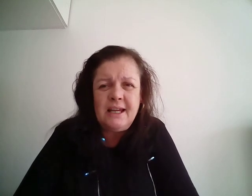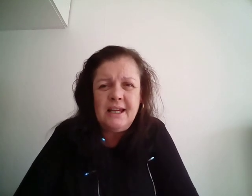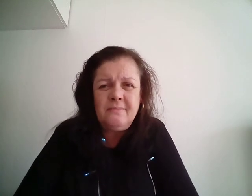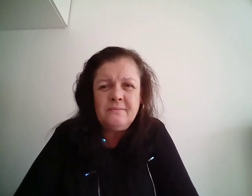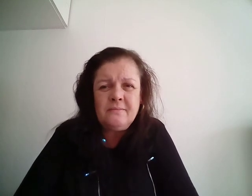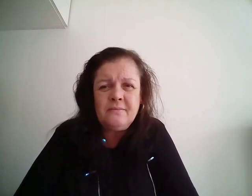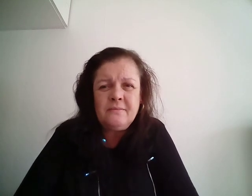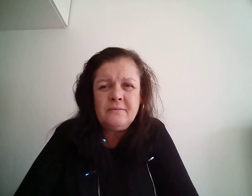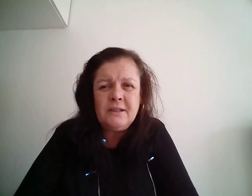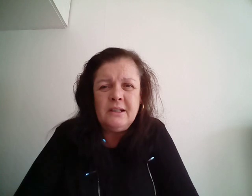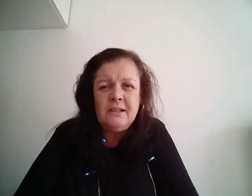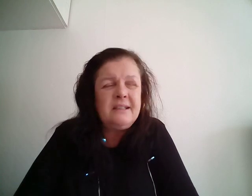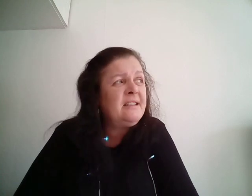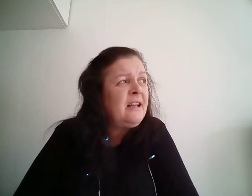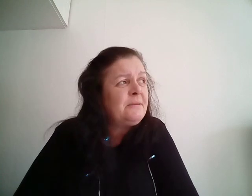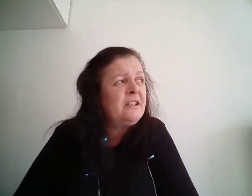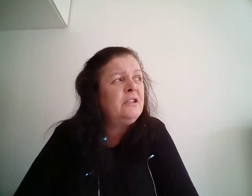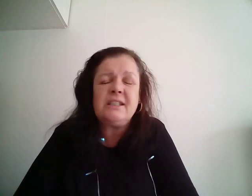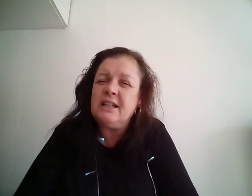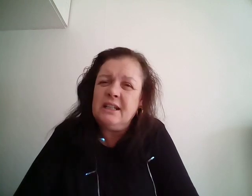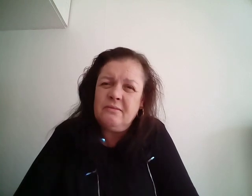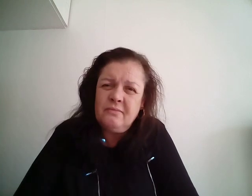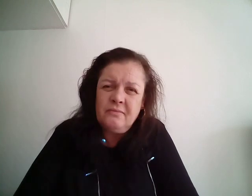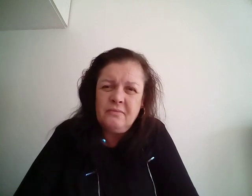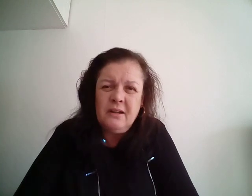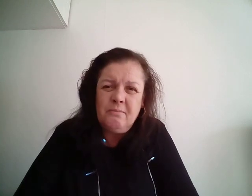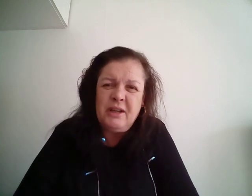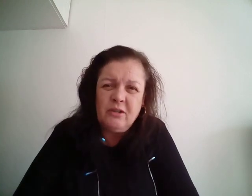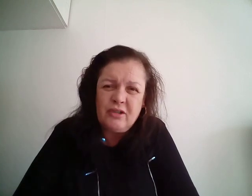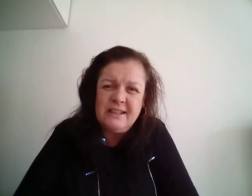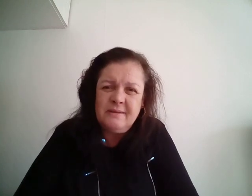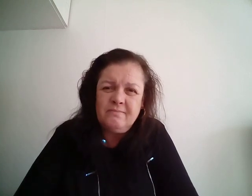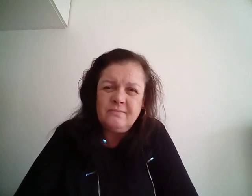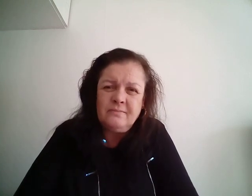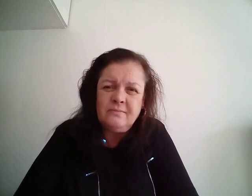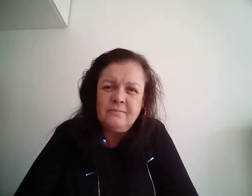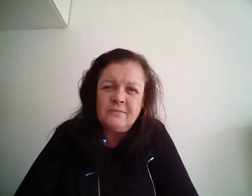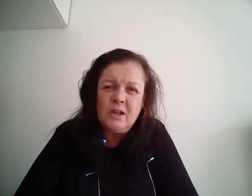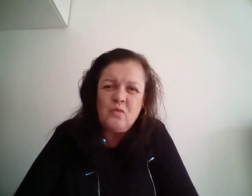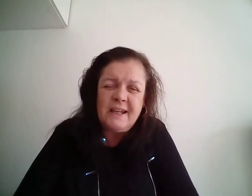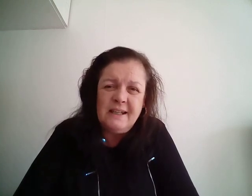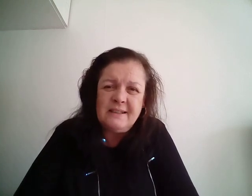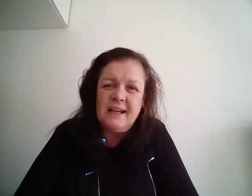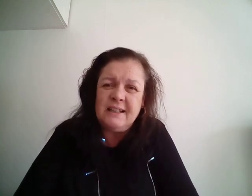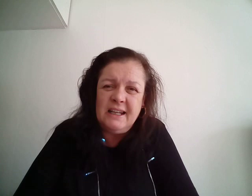okay? This is absolutely putrid, wicked and